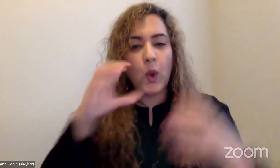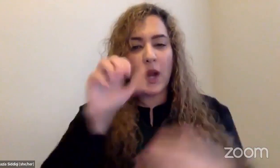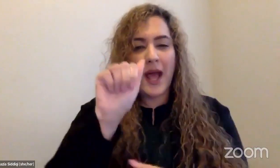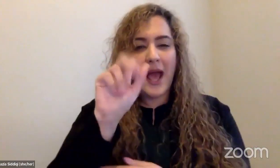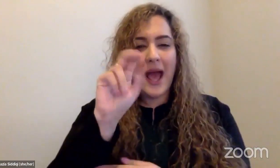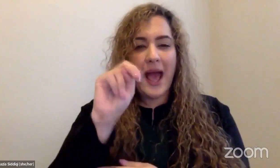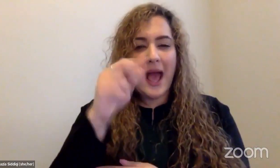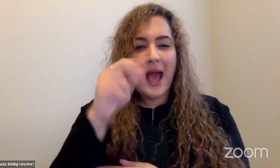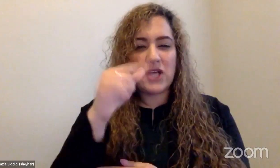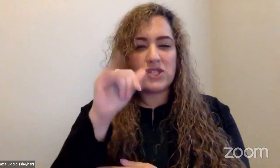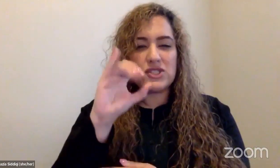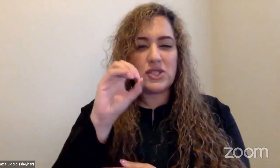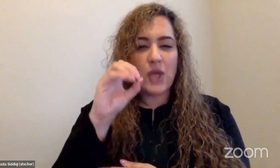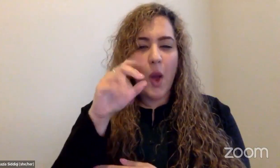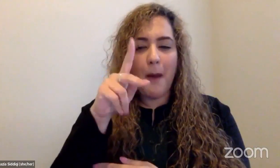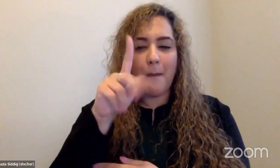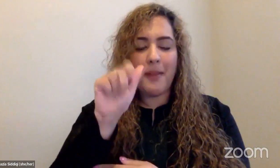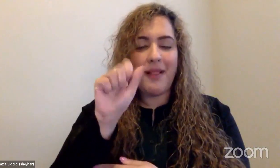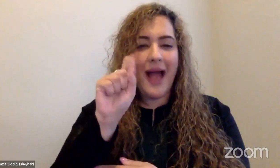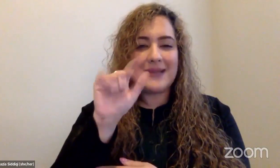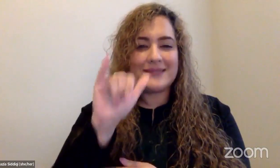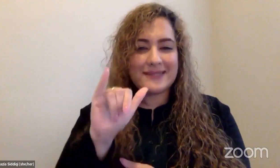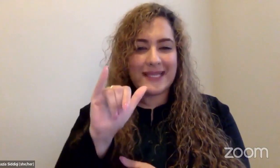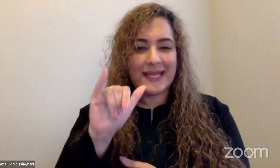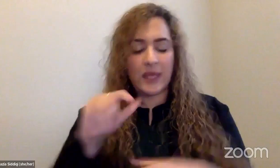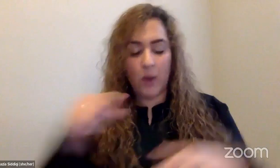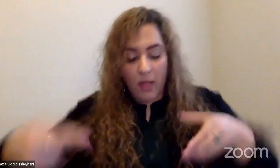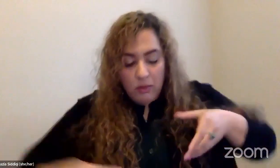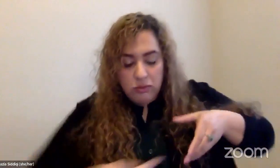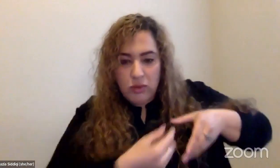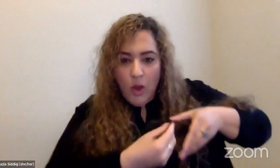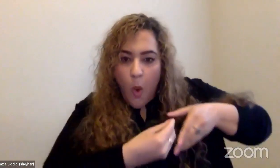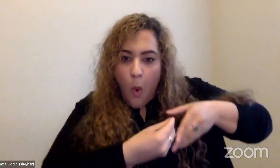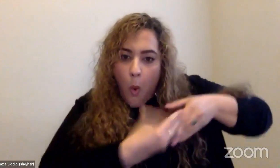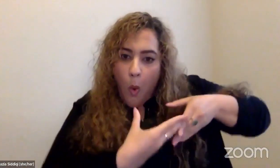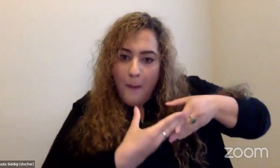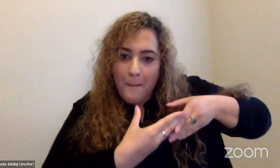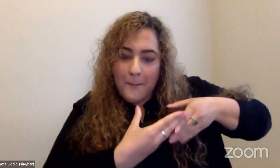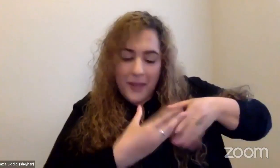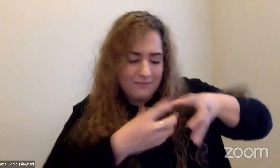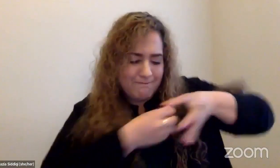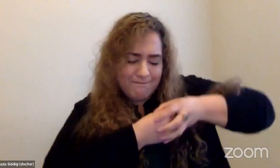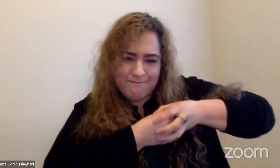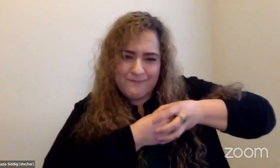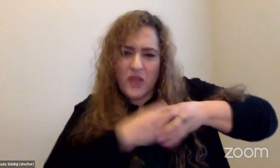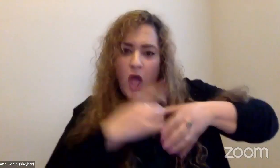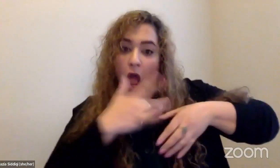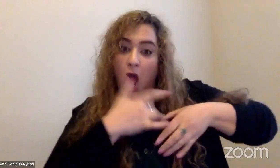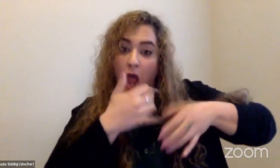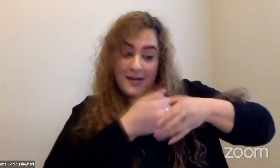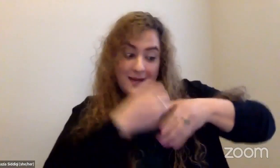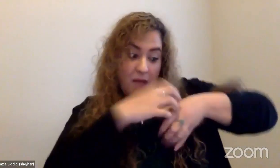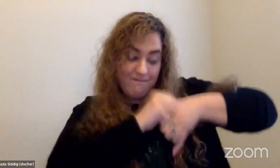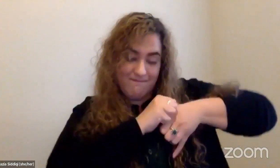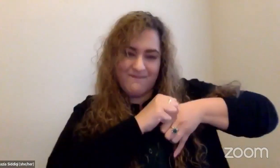And he did have what's called a balloon angioplasty. So they go in and they use a balloon to try